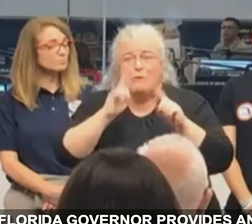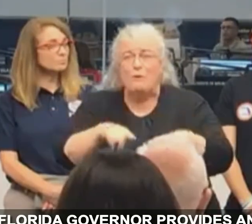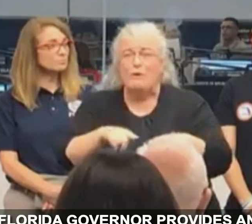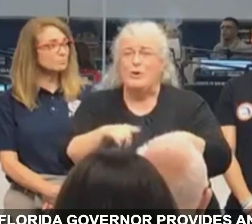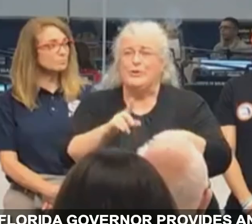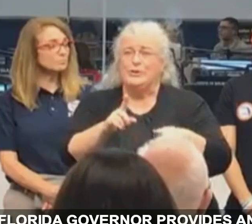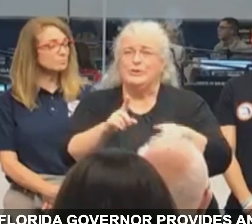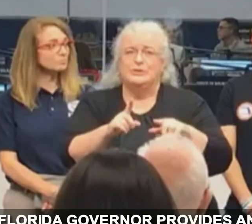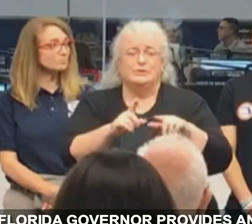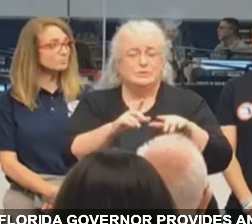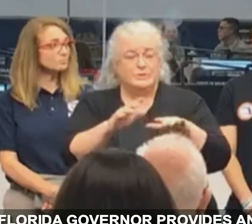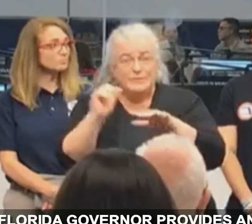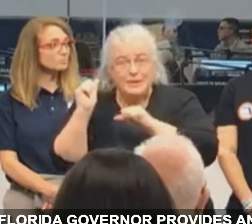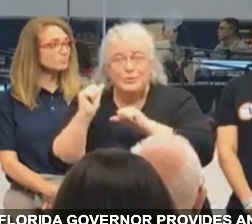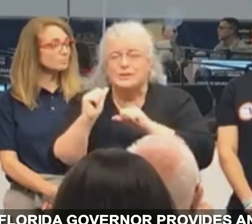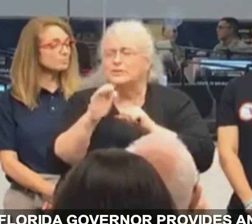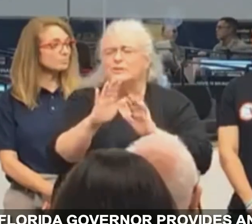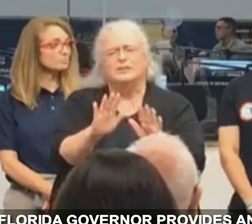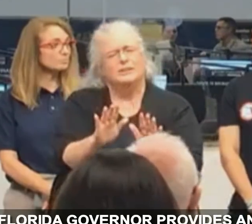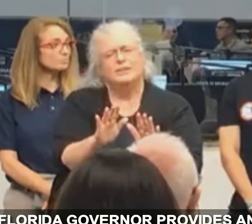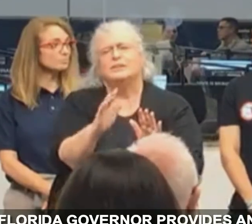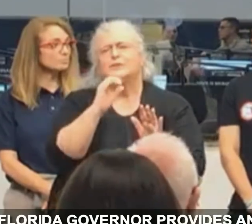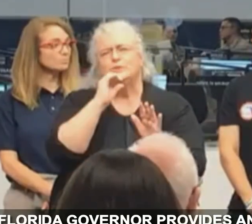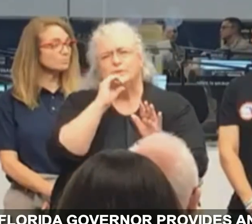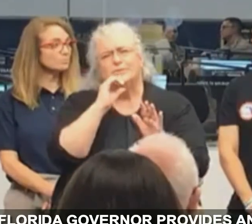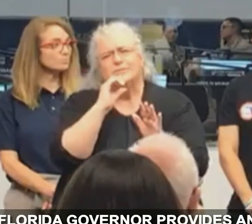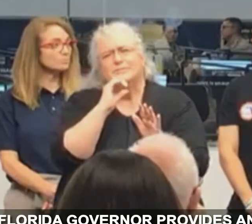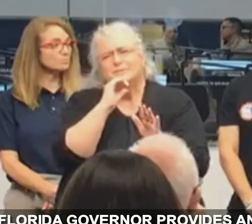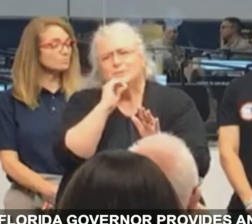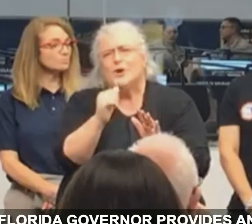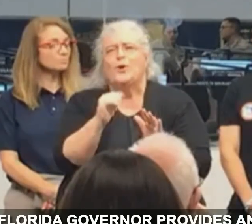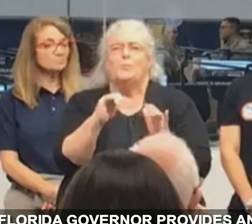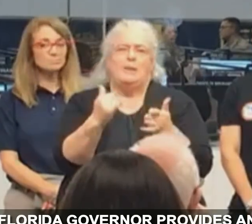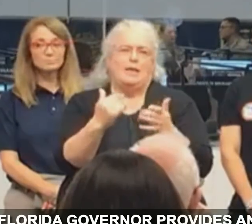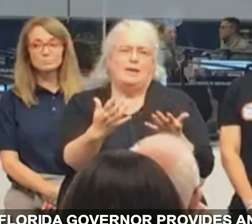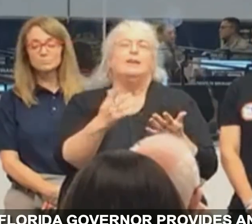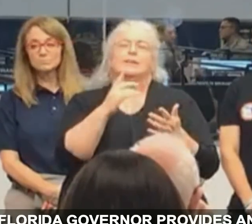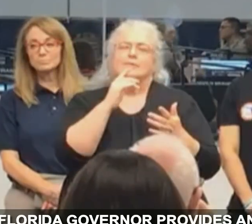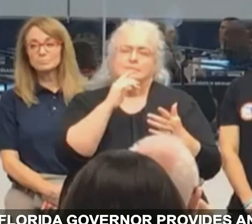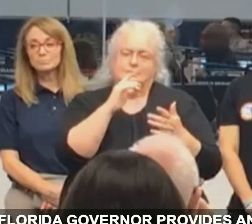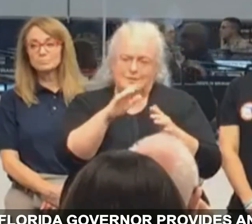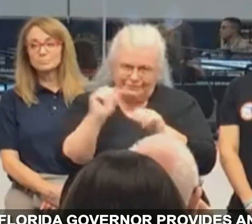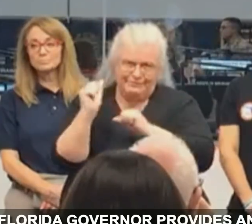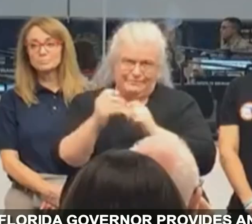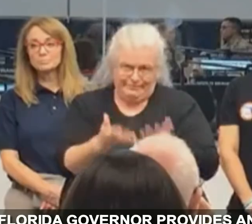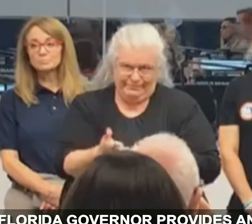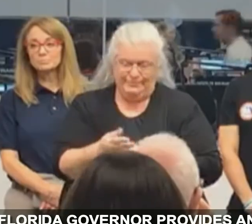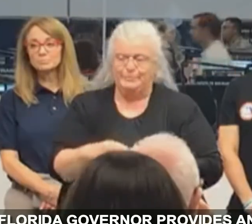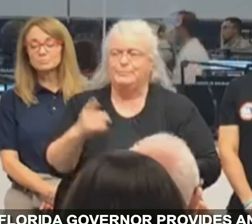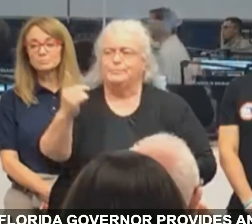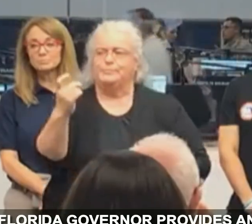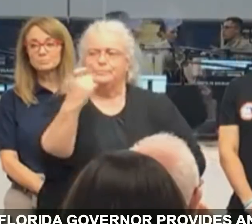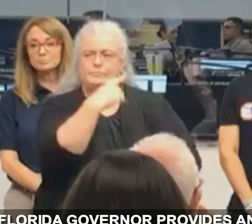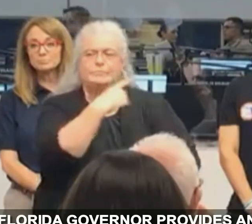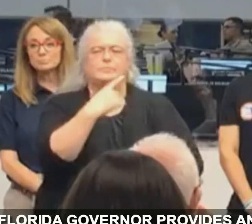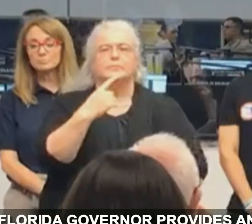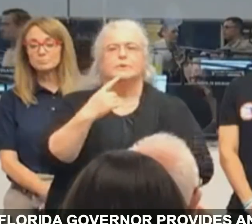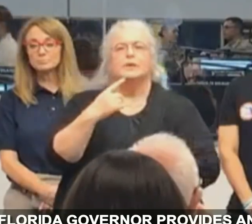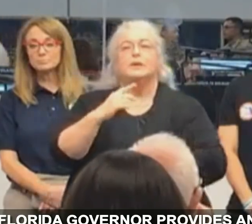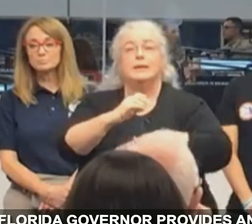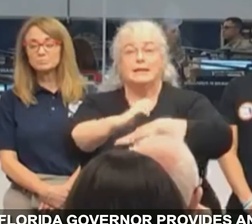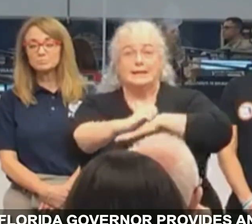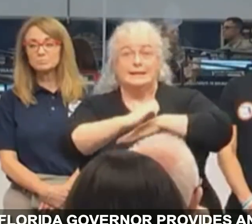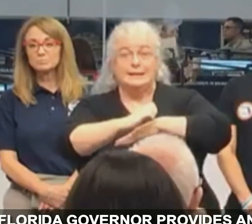should certainly heed those because that could be very, very hazardous. How has the shift in the track